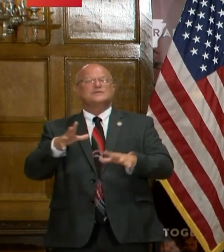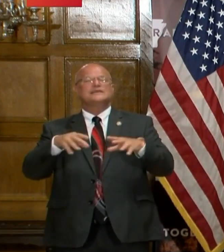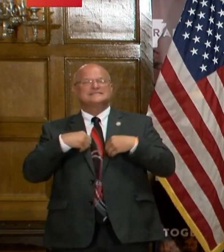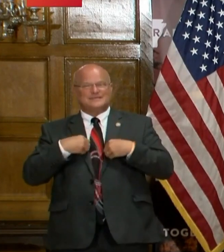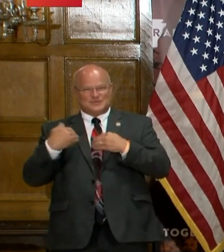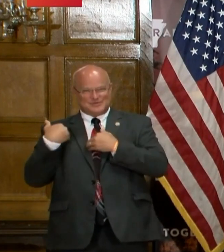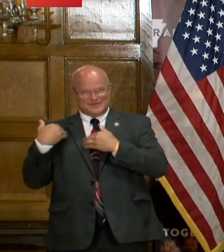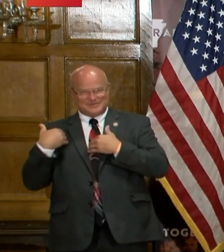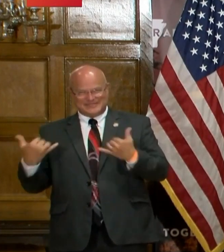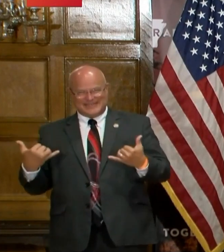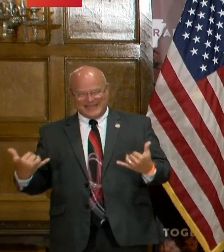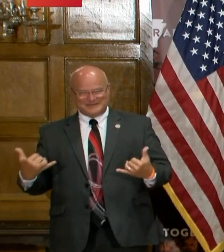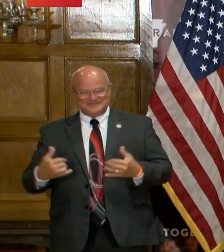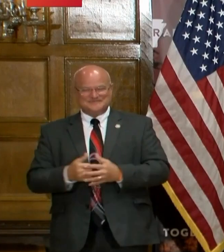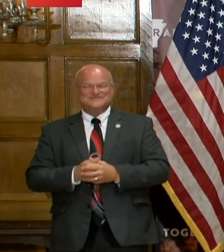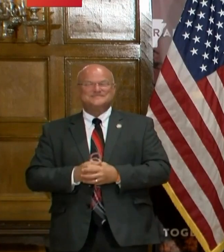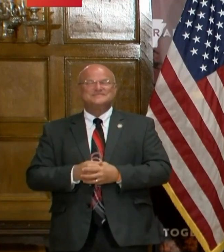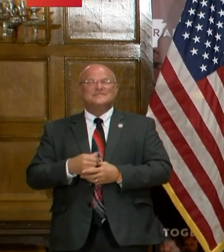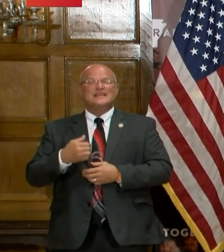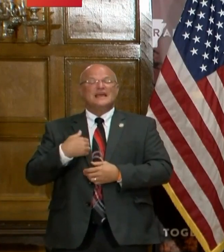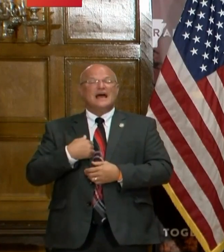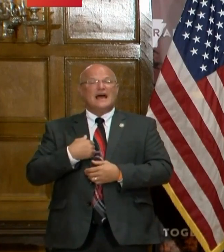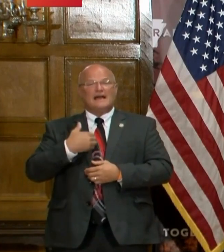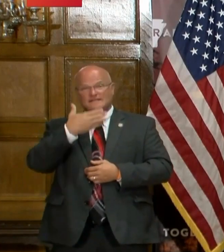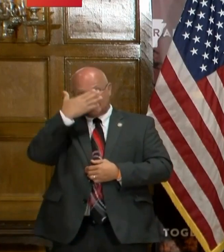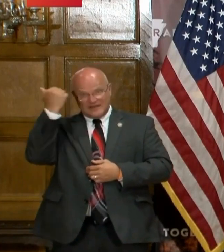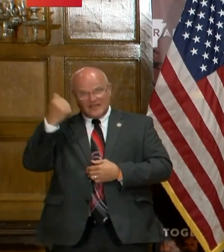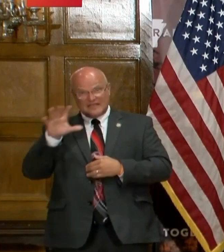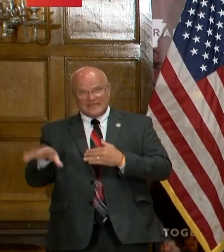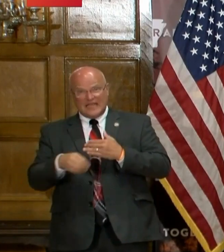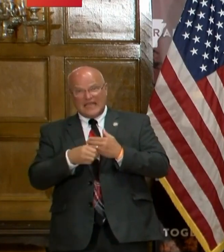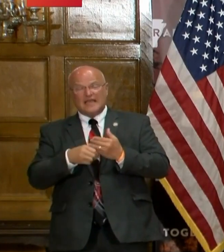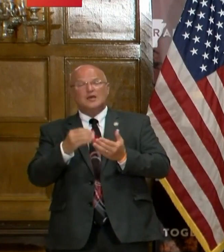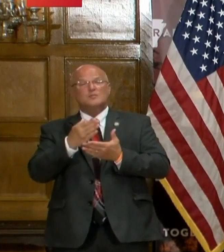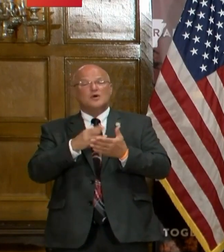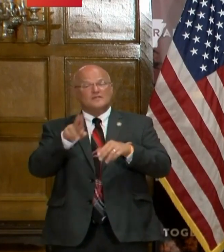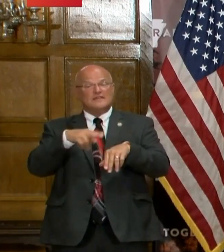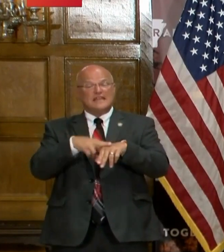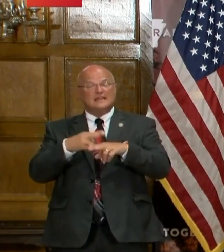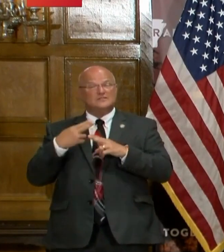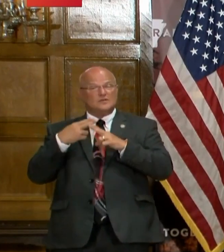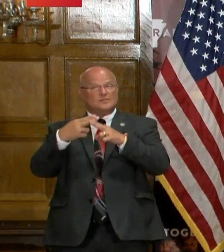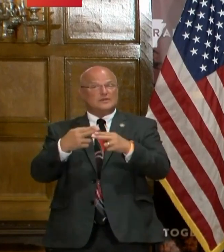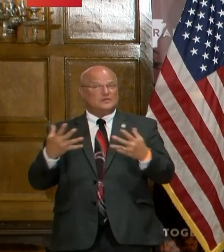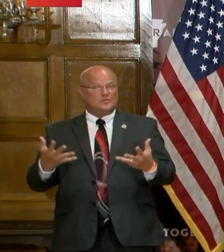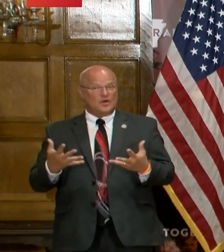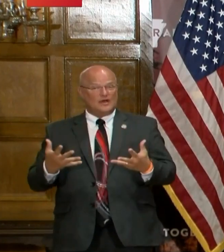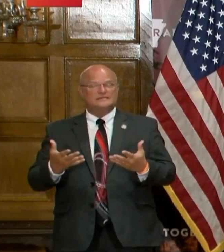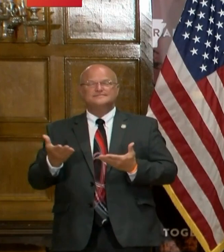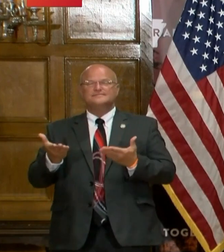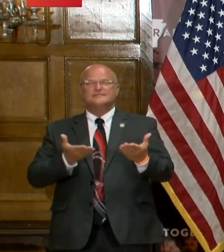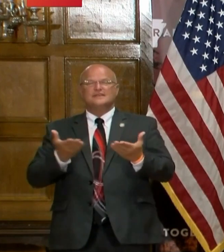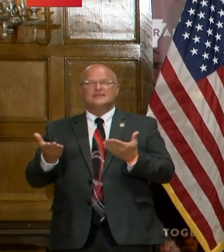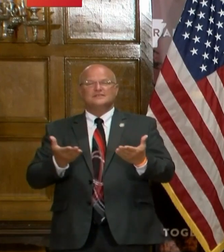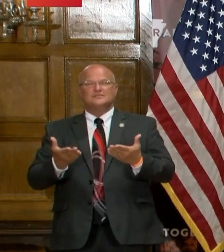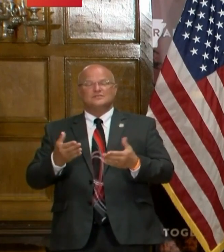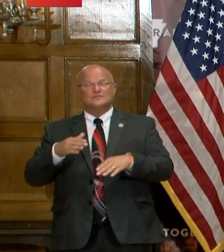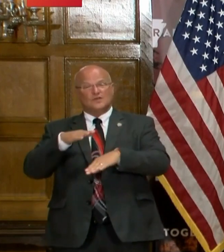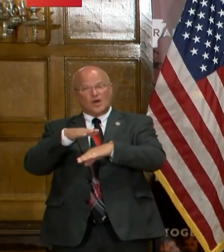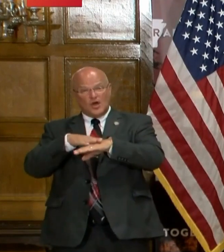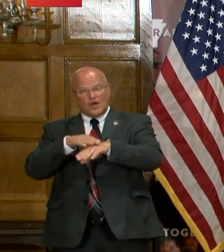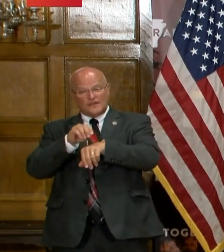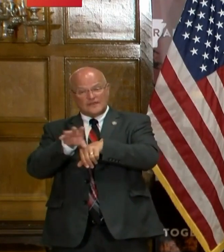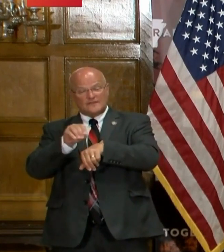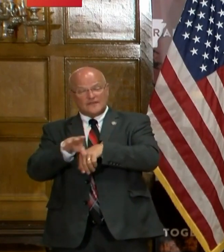that responsibility. And I failed to add that part of his national reputation is that he serves not just on